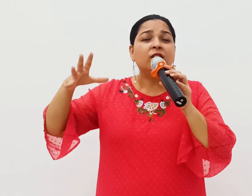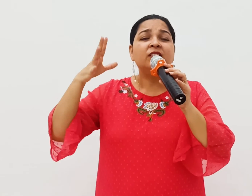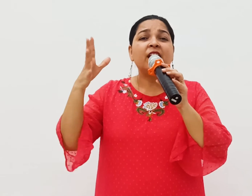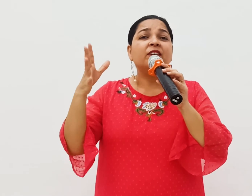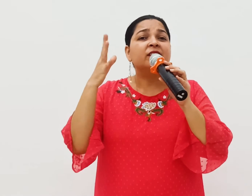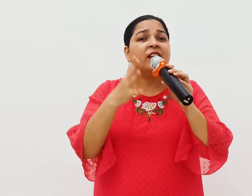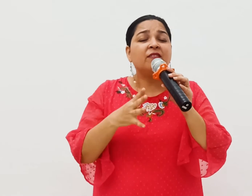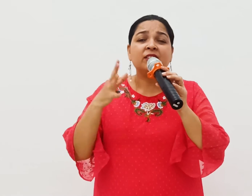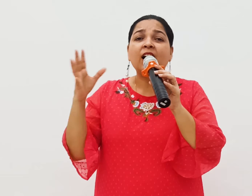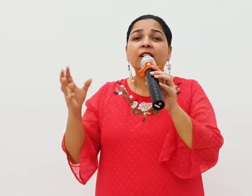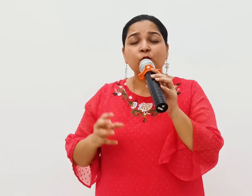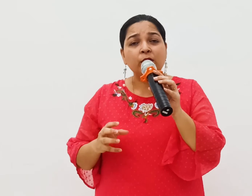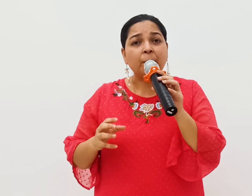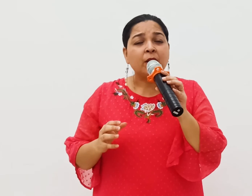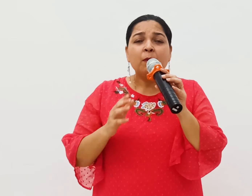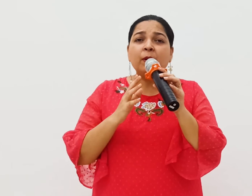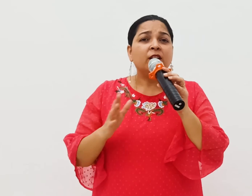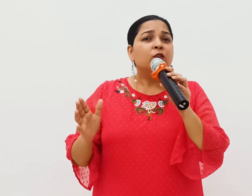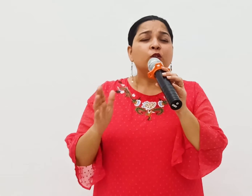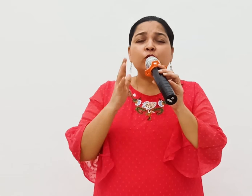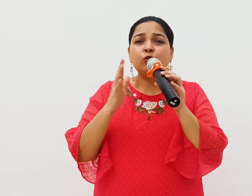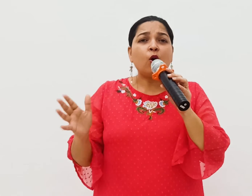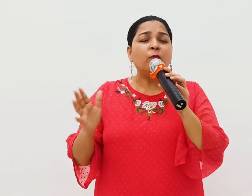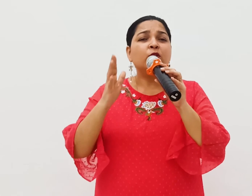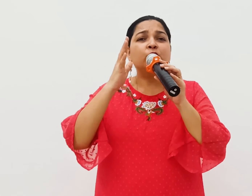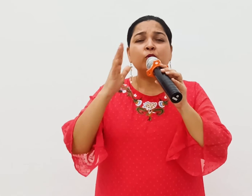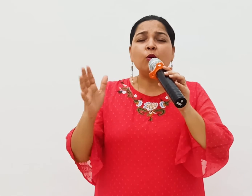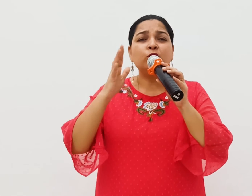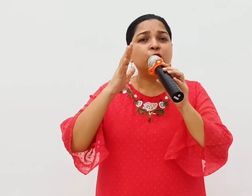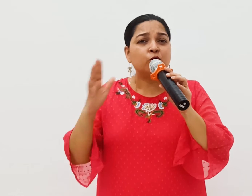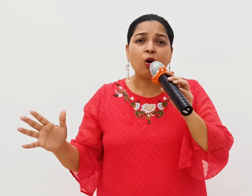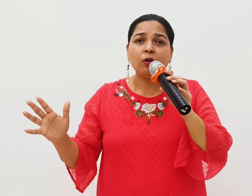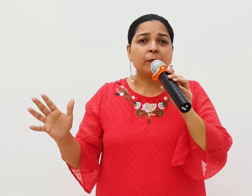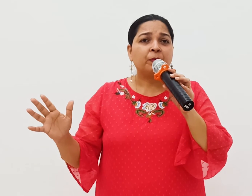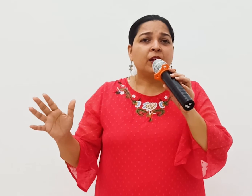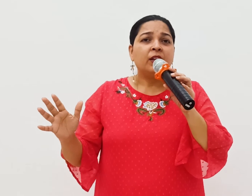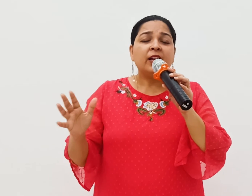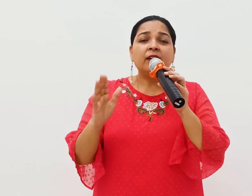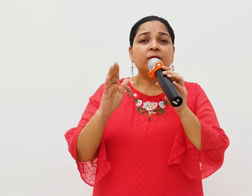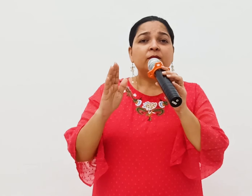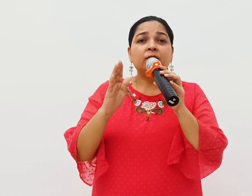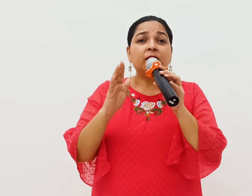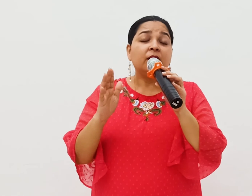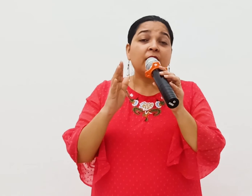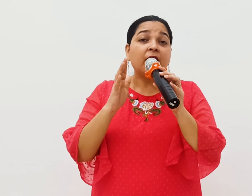to their God, save us, save us. Hallelujah. But the storm was so strong